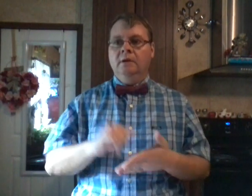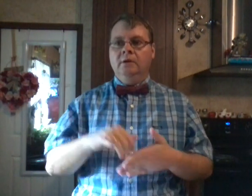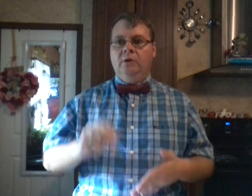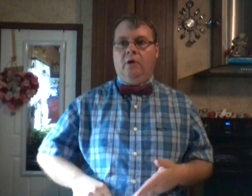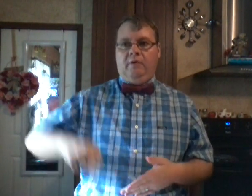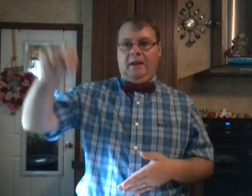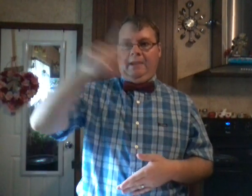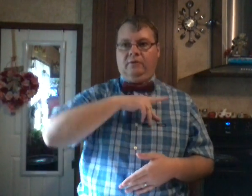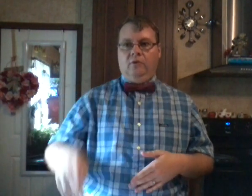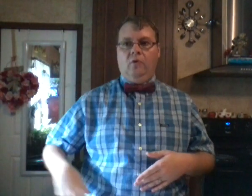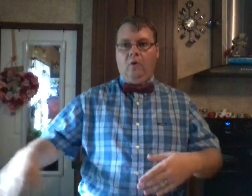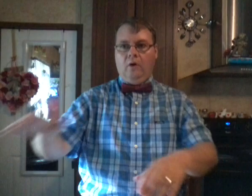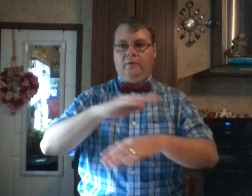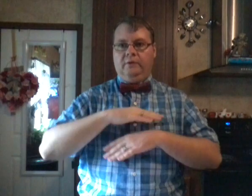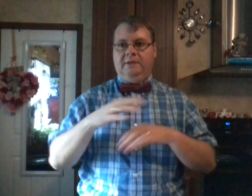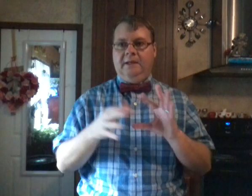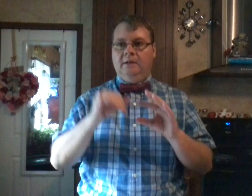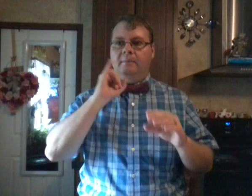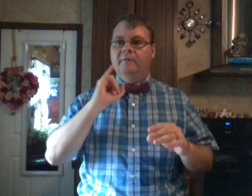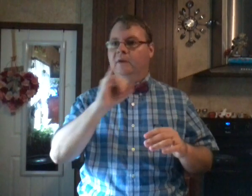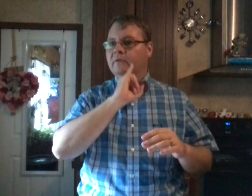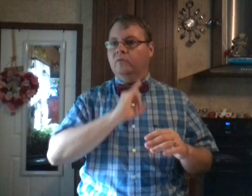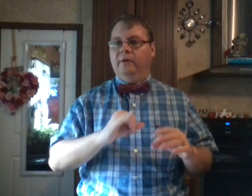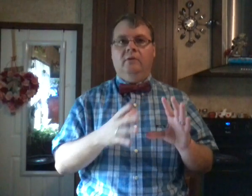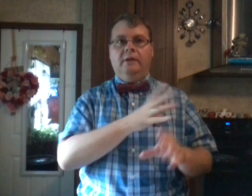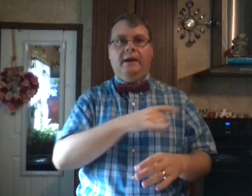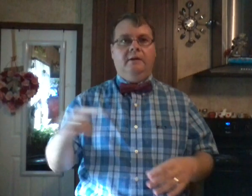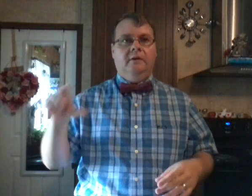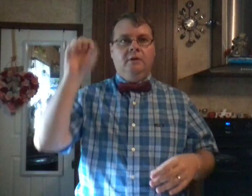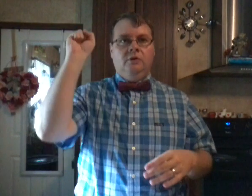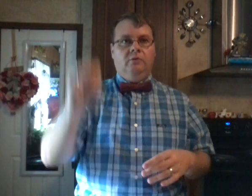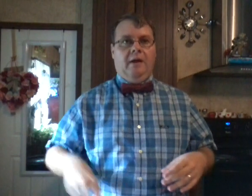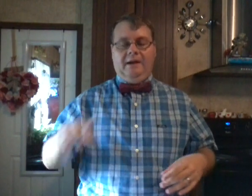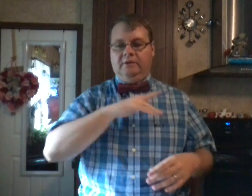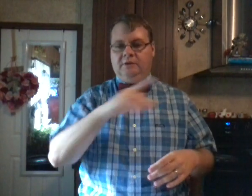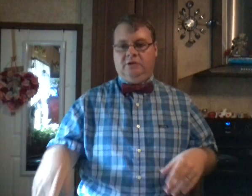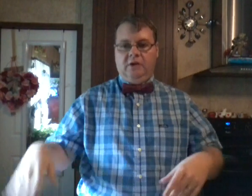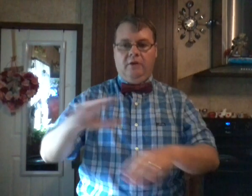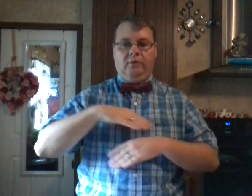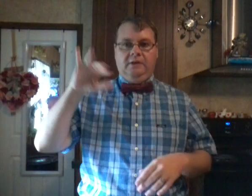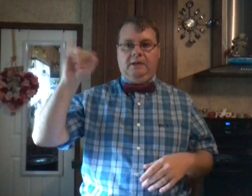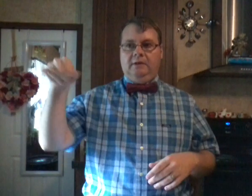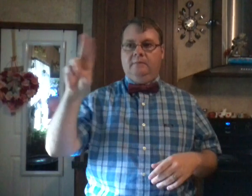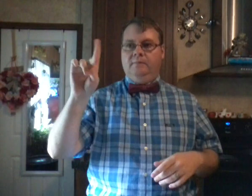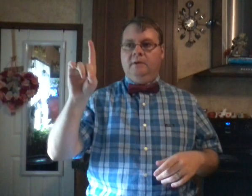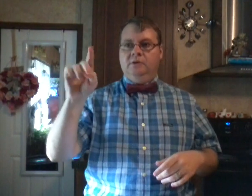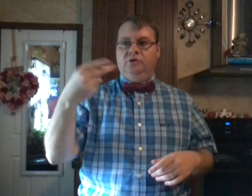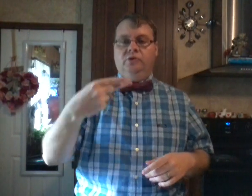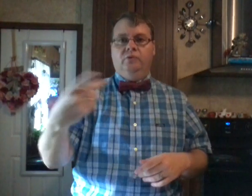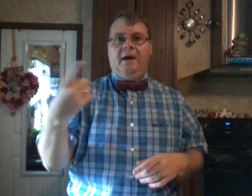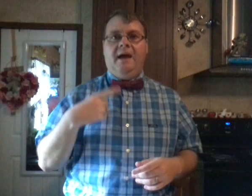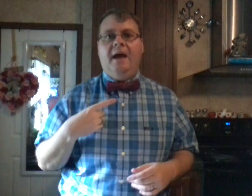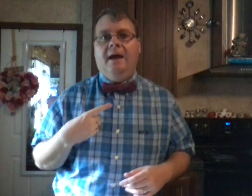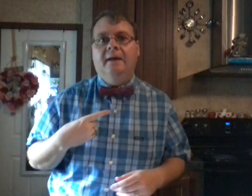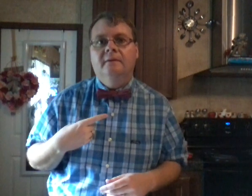You know, that like the northern kingdom of Israel, and, you know, like the southern kingdom, Judah had.